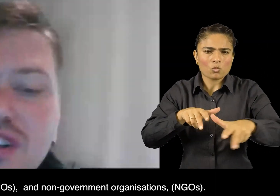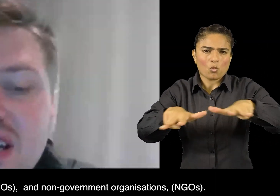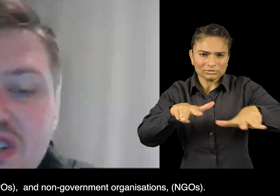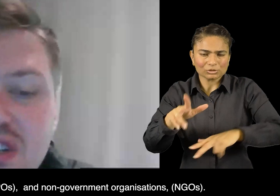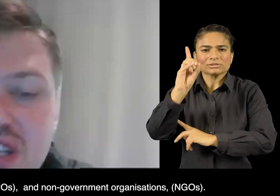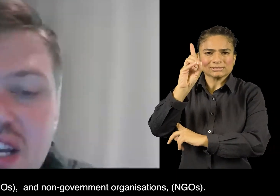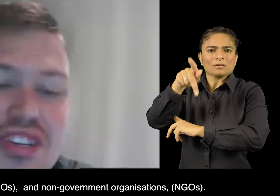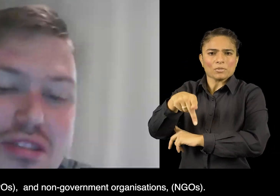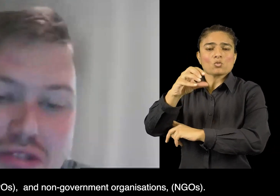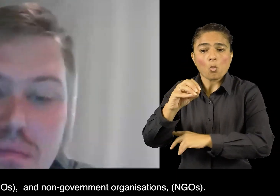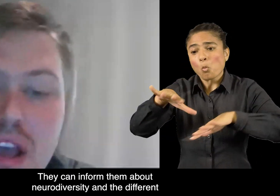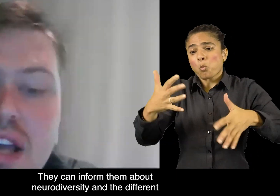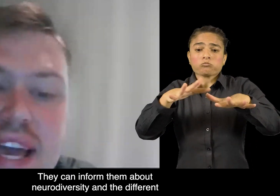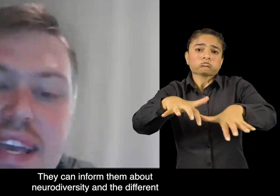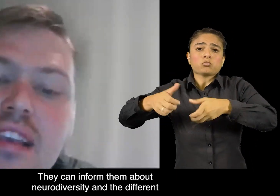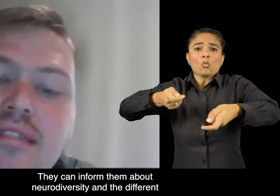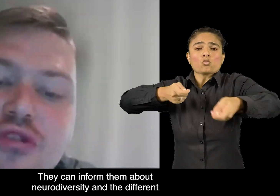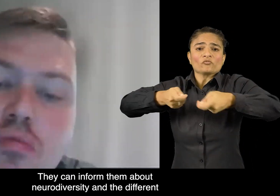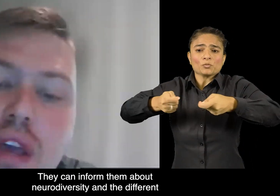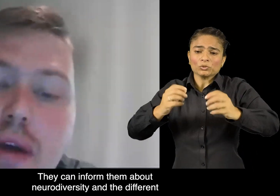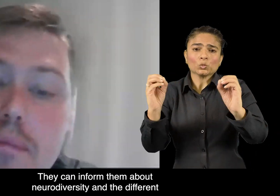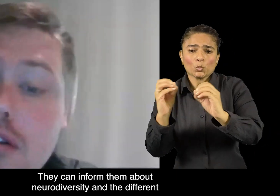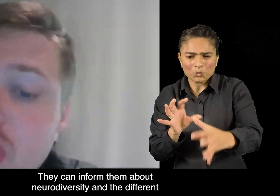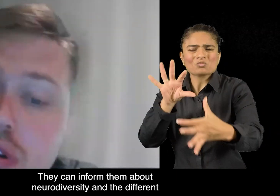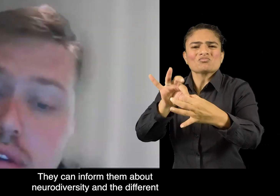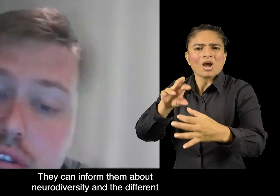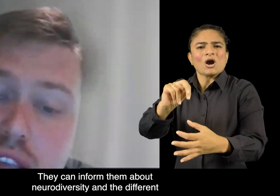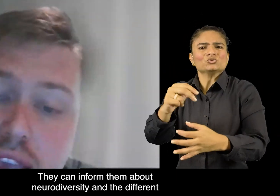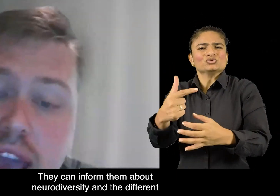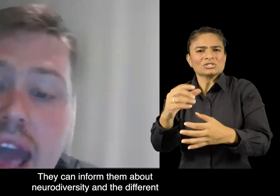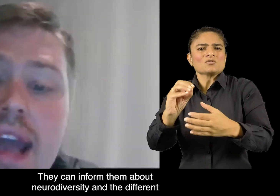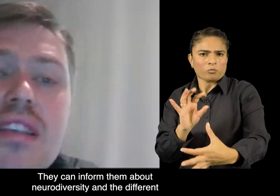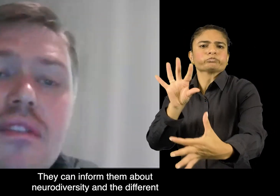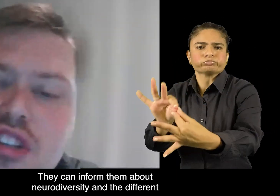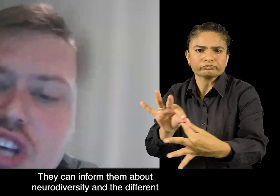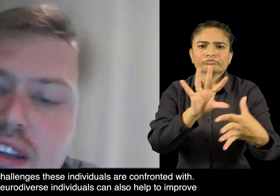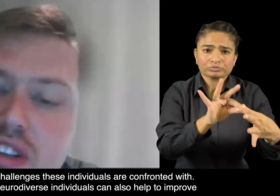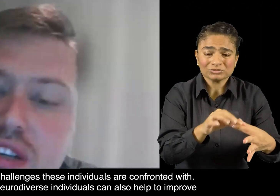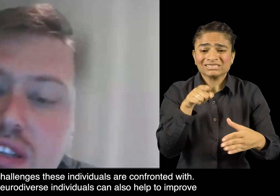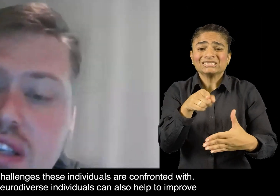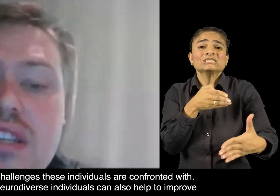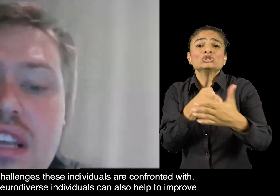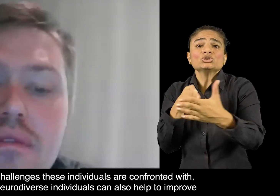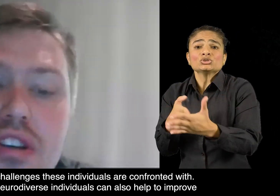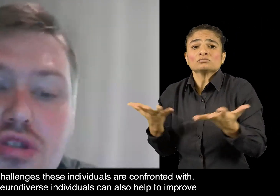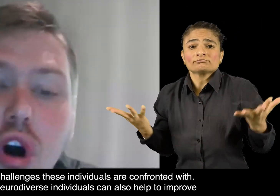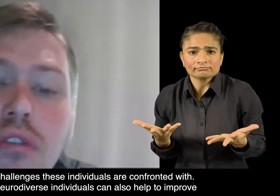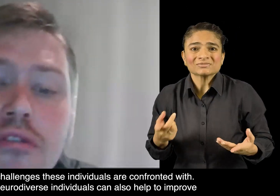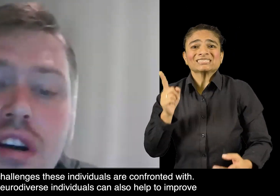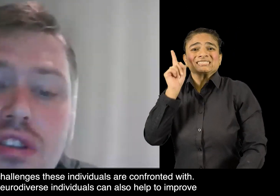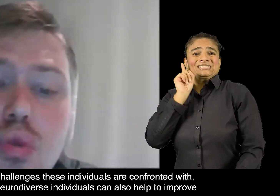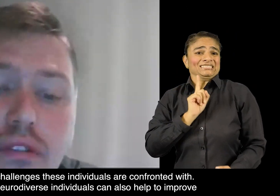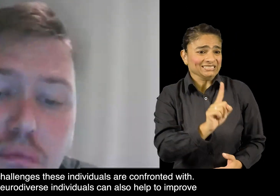non-government organizations, NGOs. They can inform them about neurodiversity and the different challenges these individuals